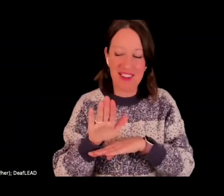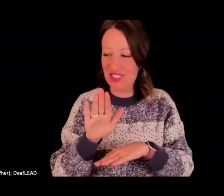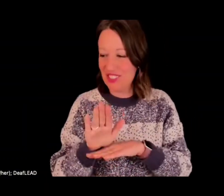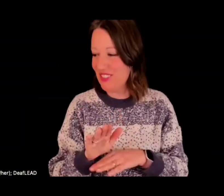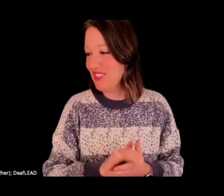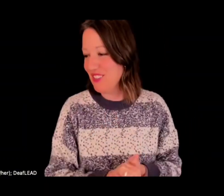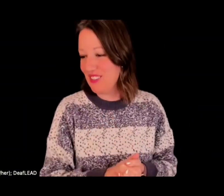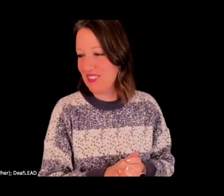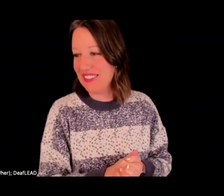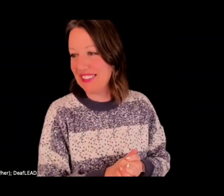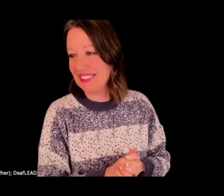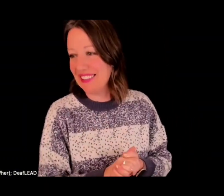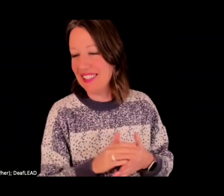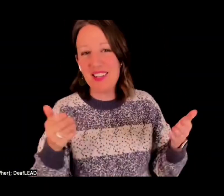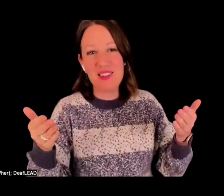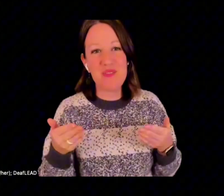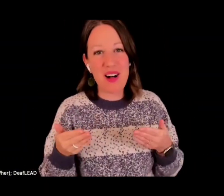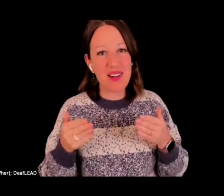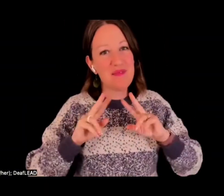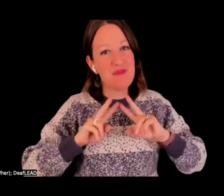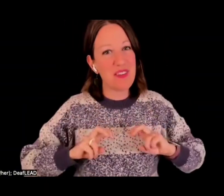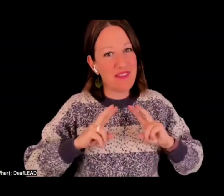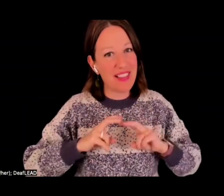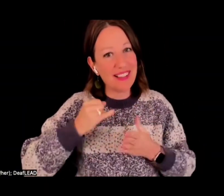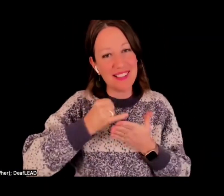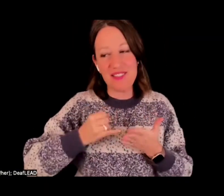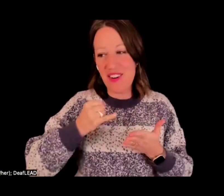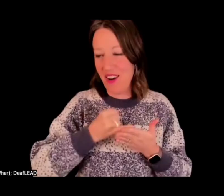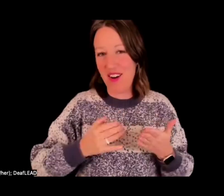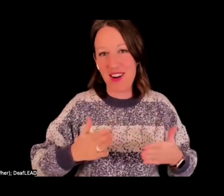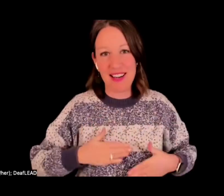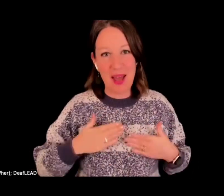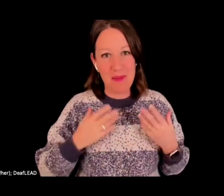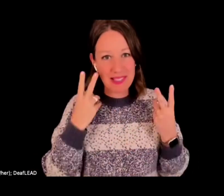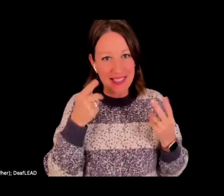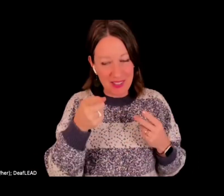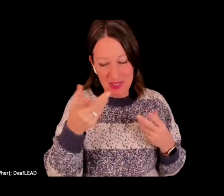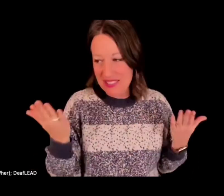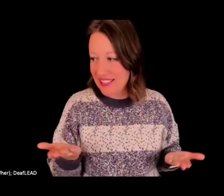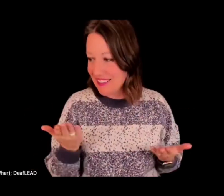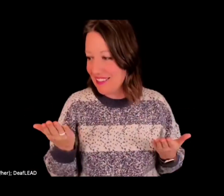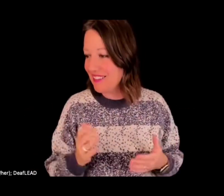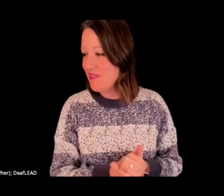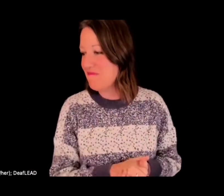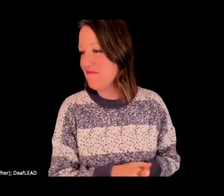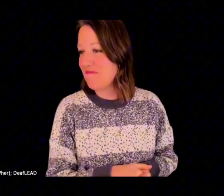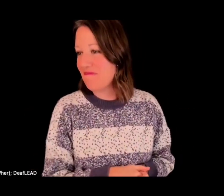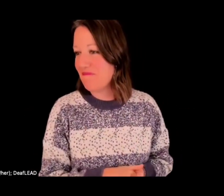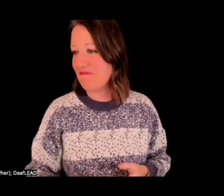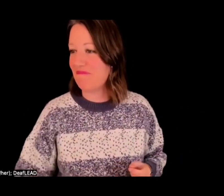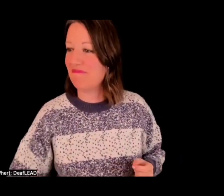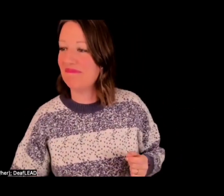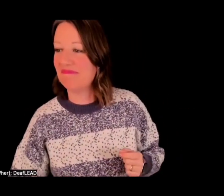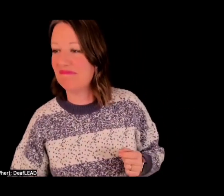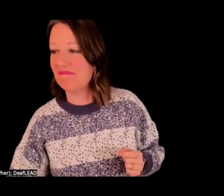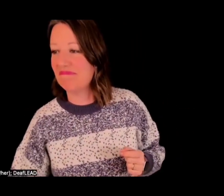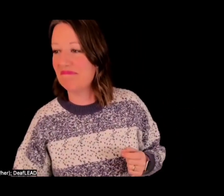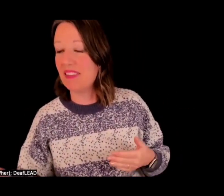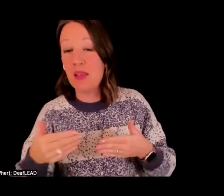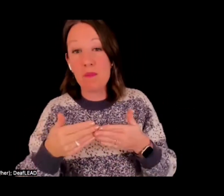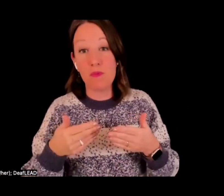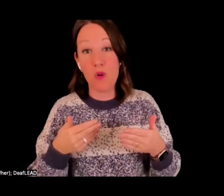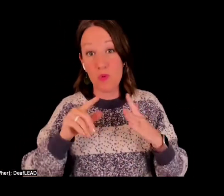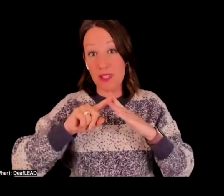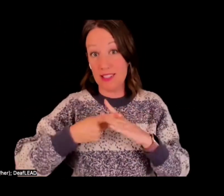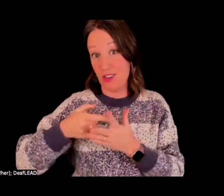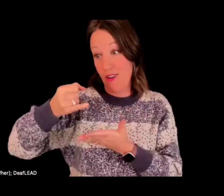Hello, good morning, good afternoon. Welcome to Reflective Arts. I'm happy to see you here.